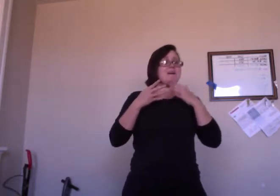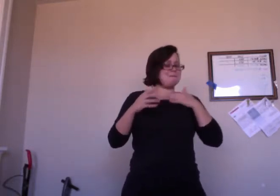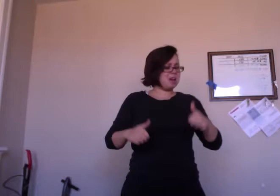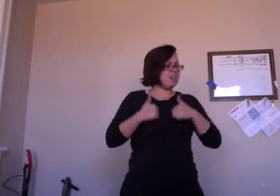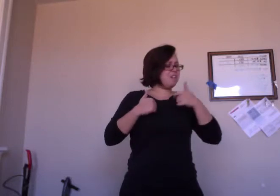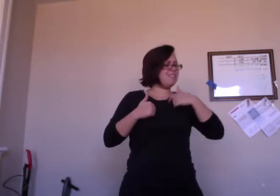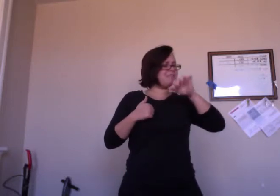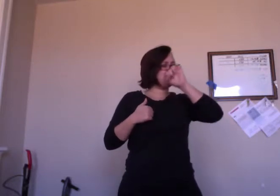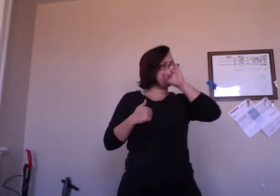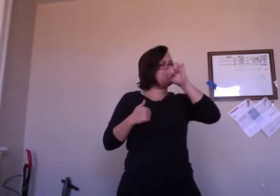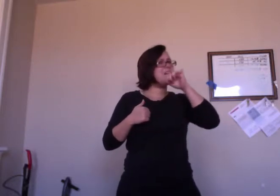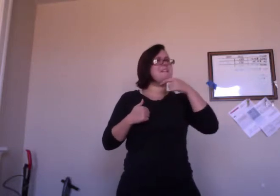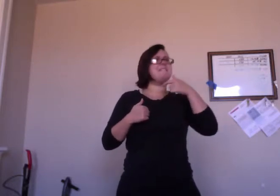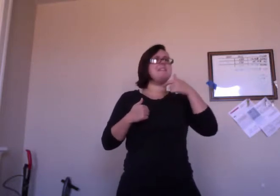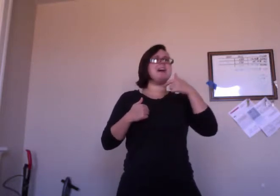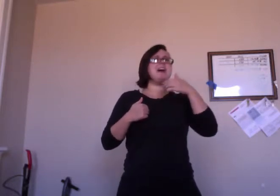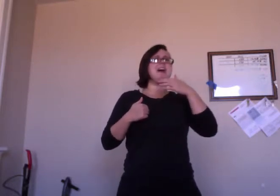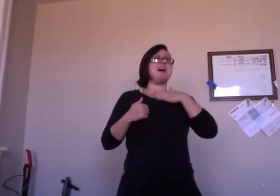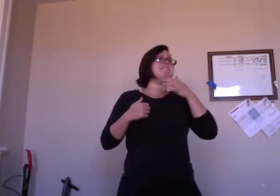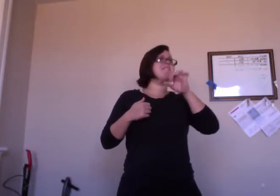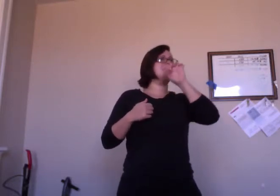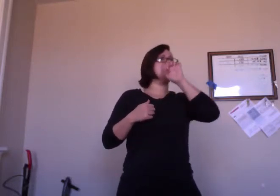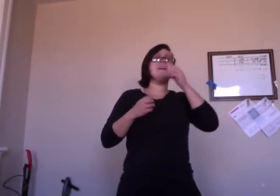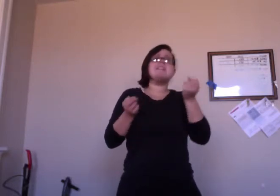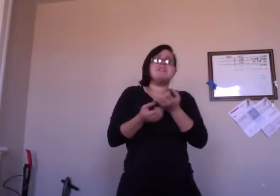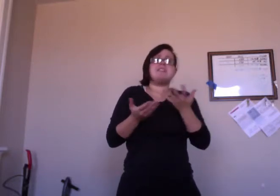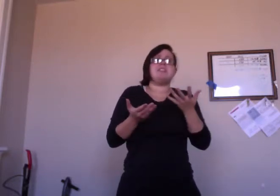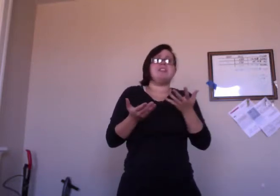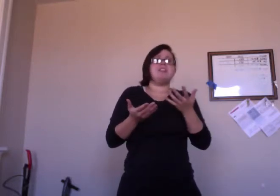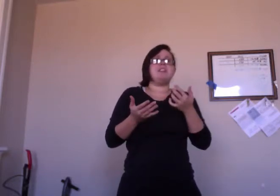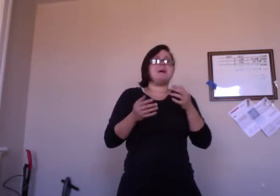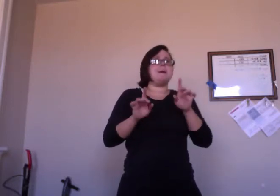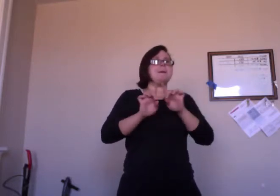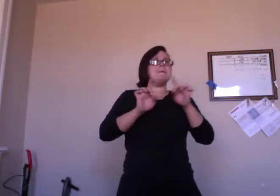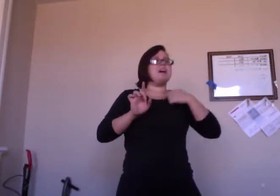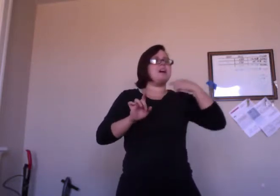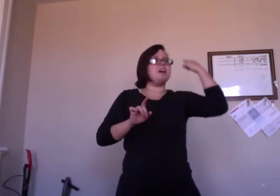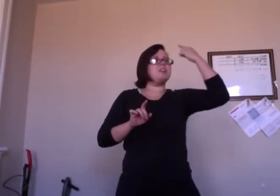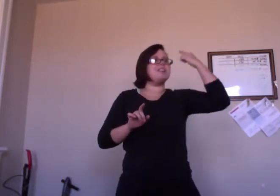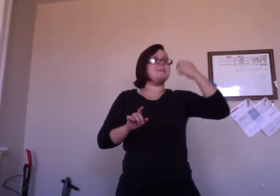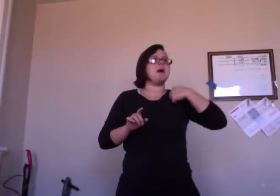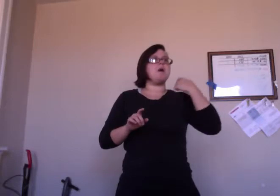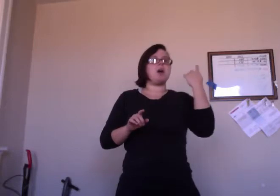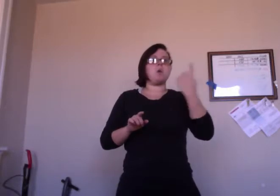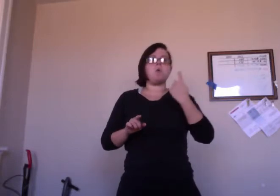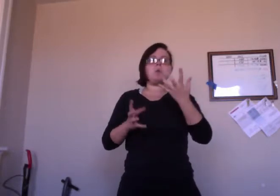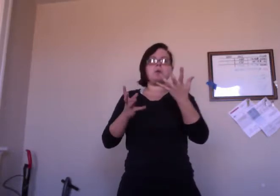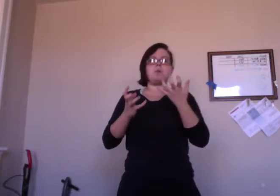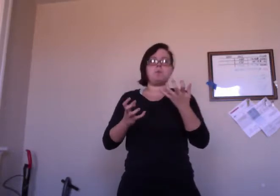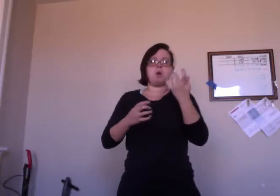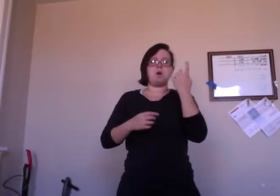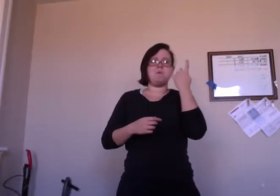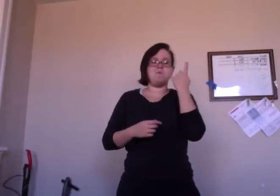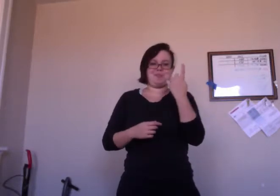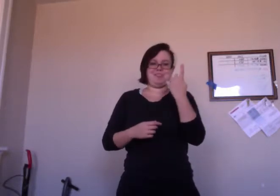really framed in one thought, which is, I only wish for one thing. I only wish I could see my kids grow